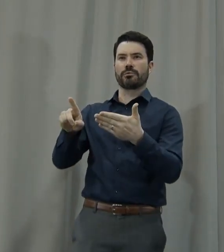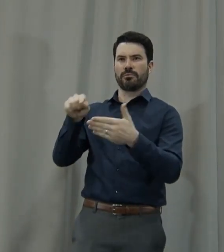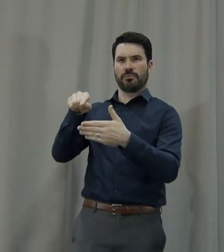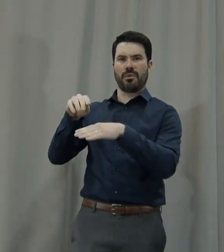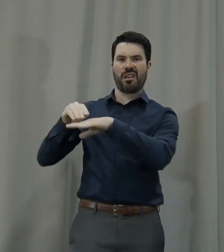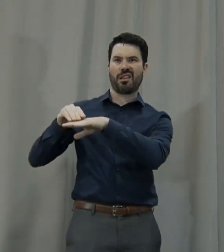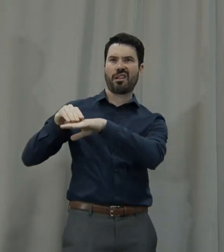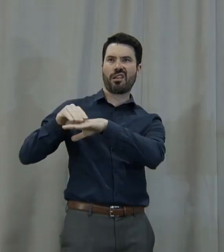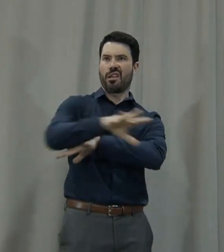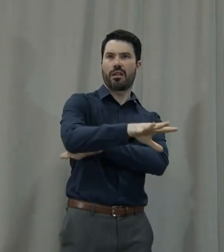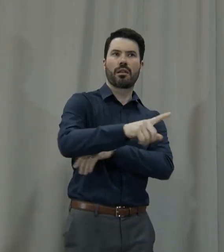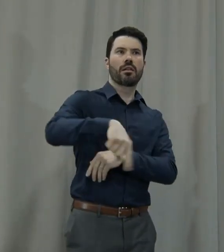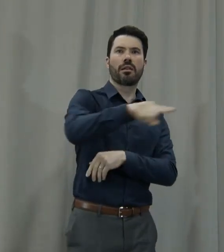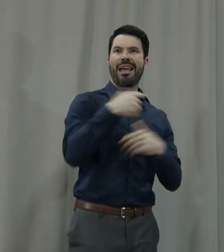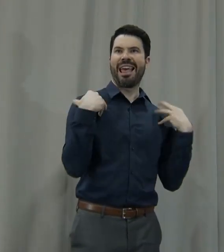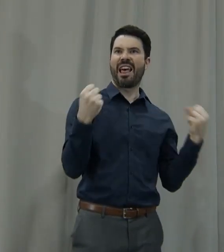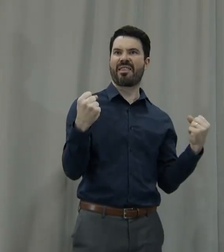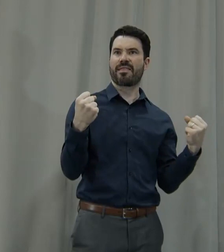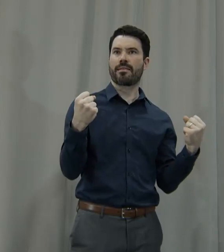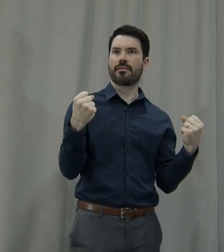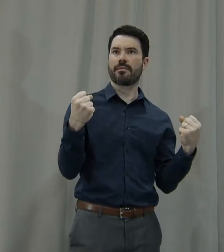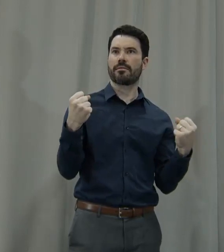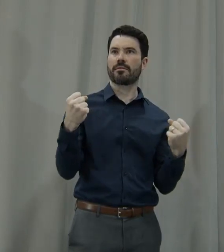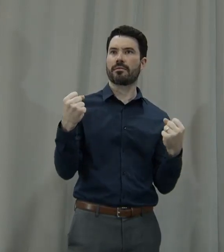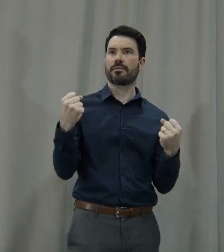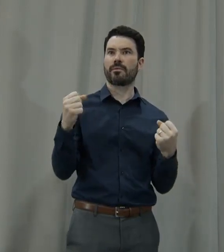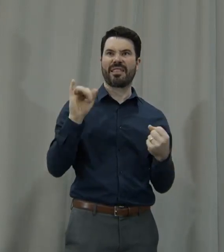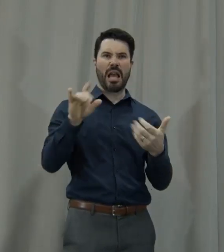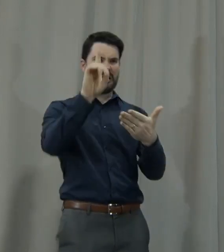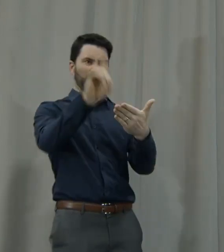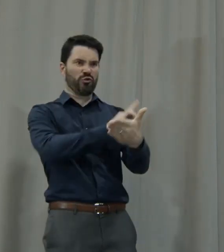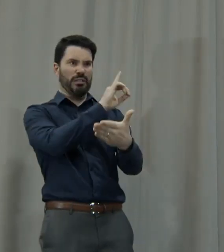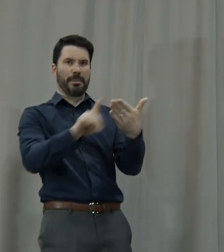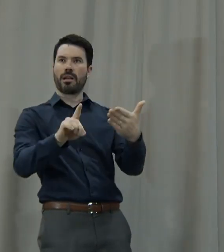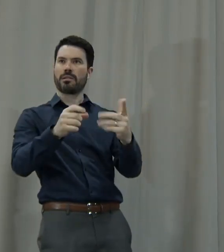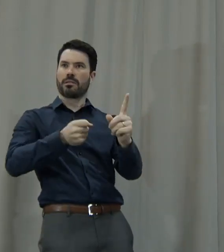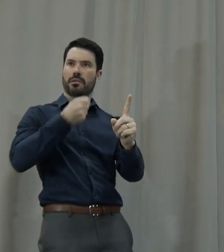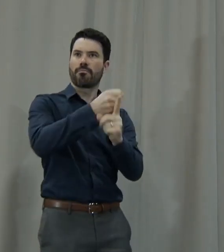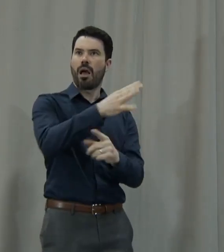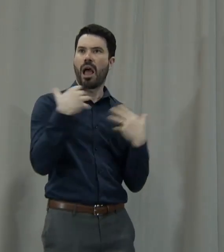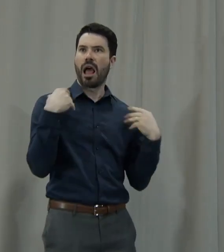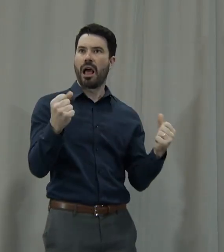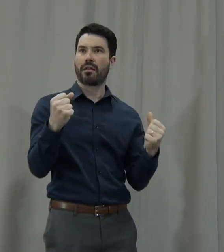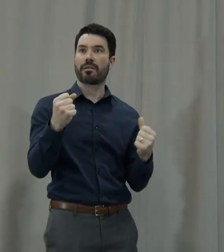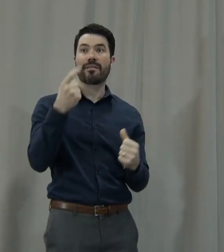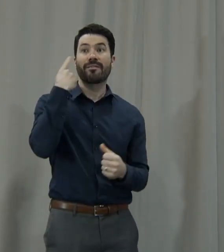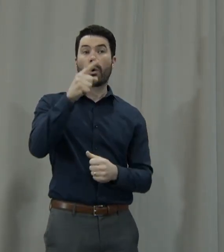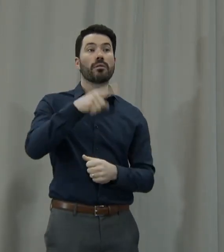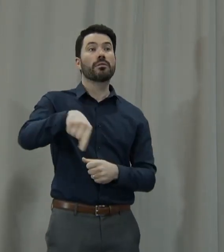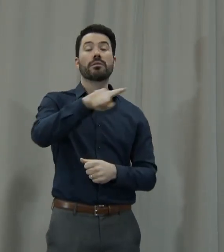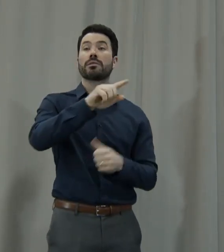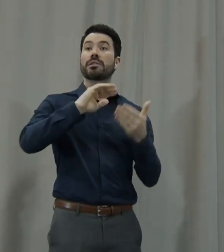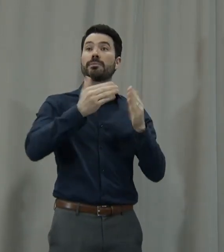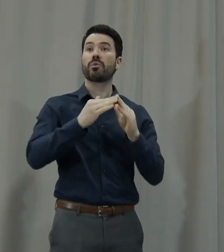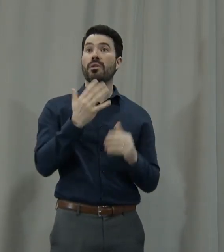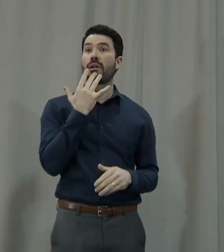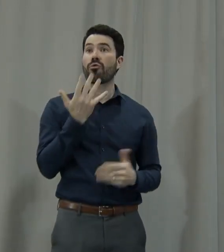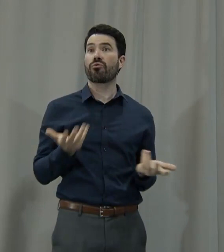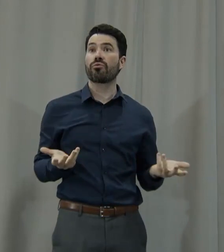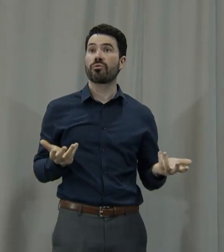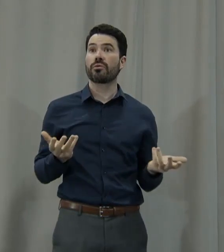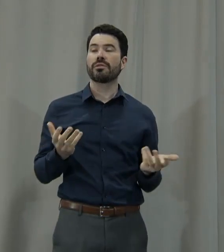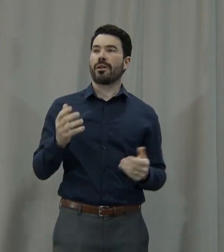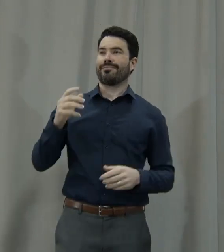health and its impact on communities of color. And we'll use the pandemic as an example